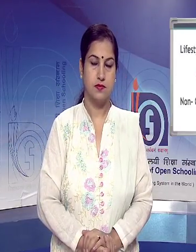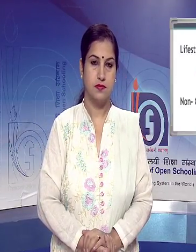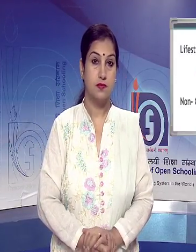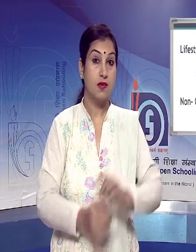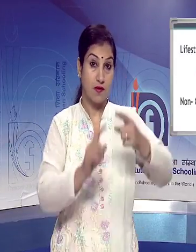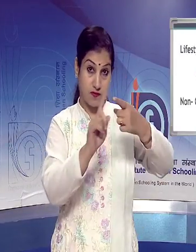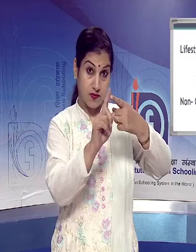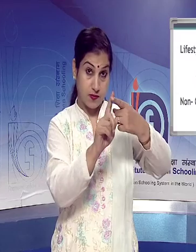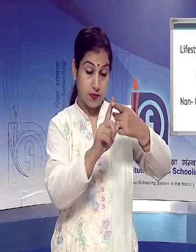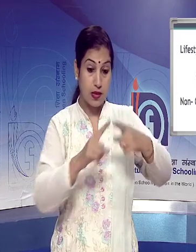Lifestyle diseases